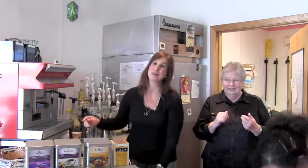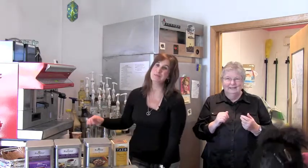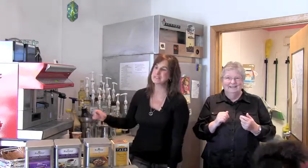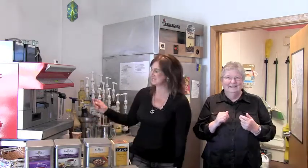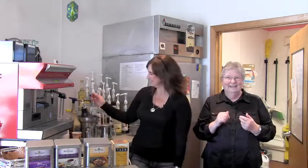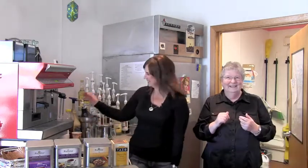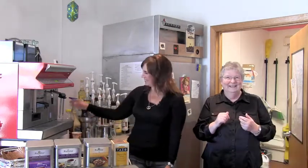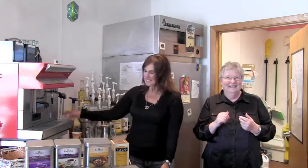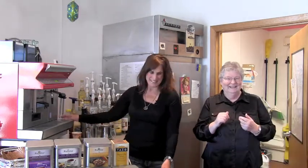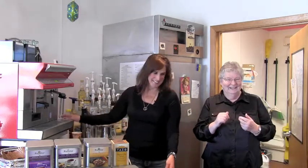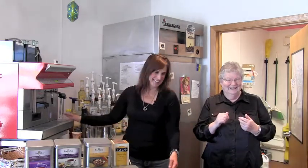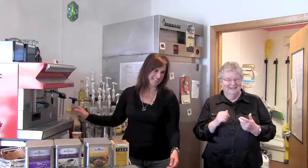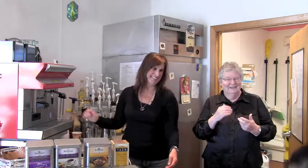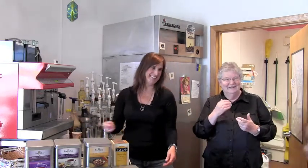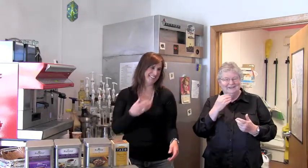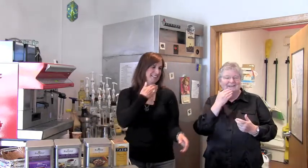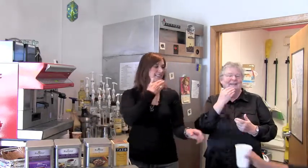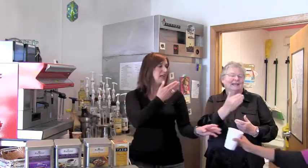whoops.